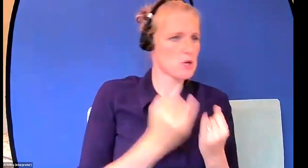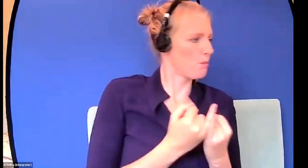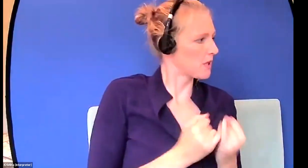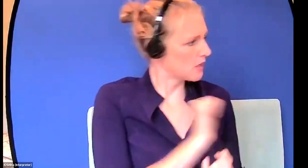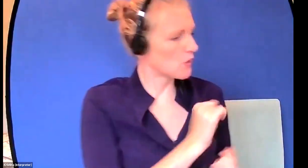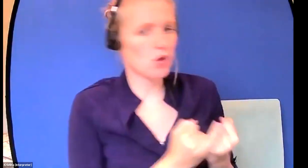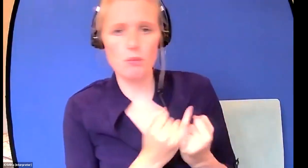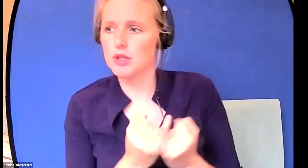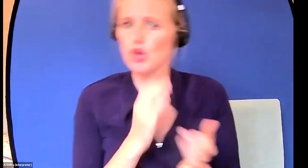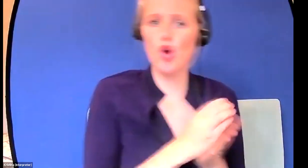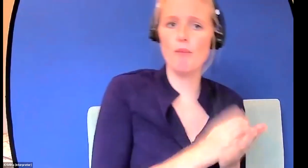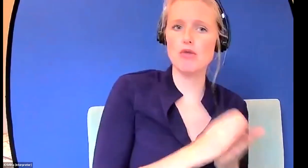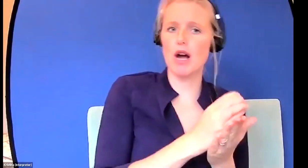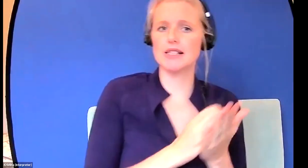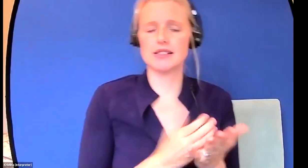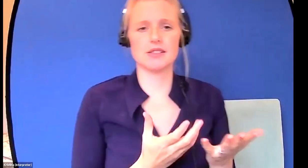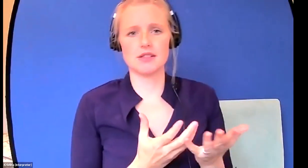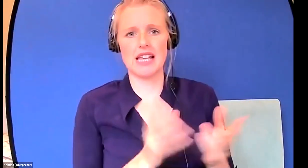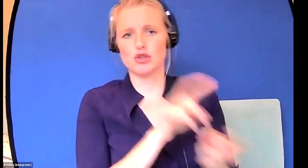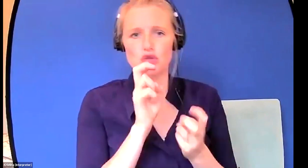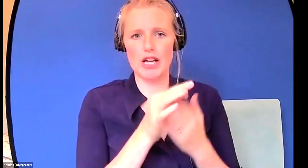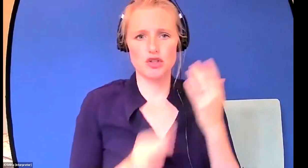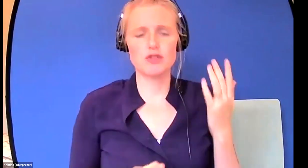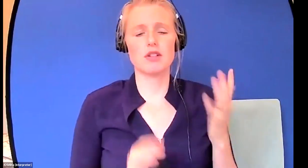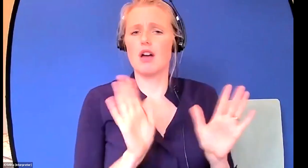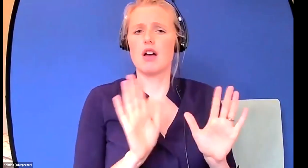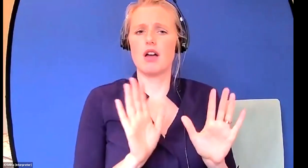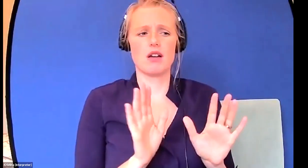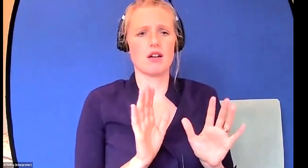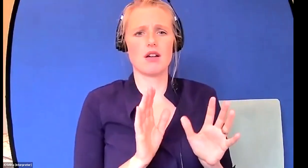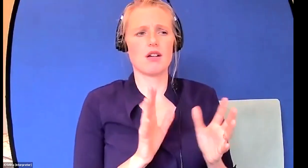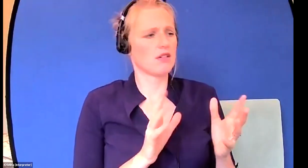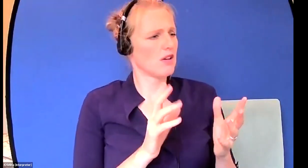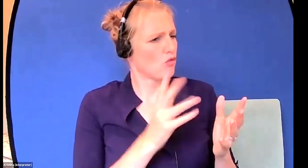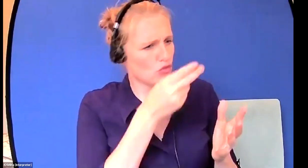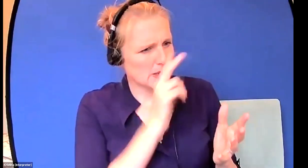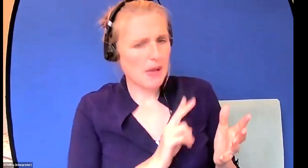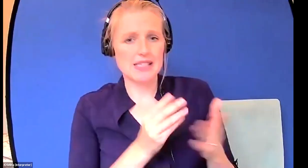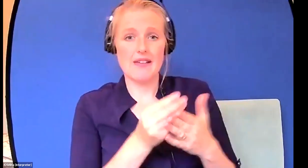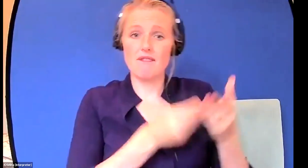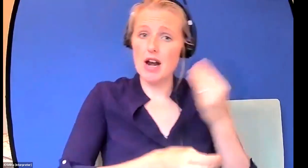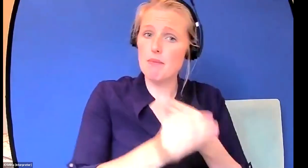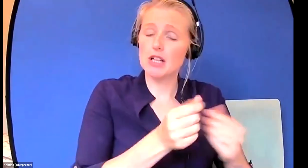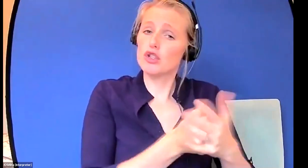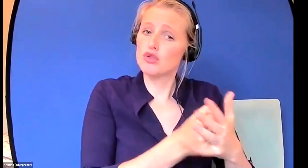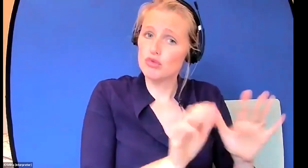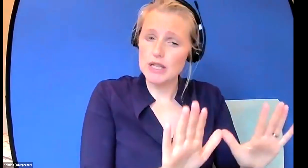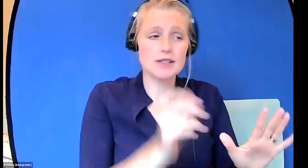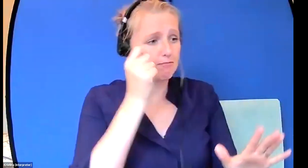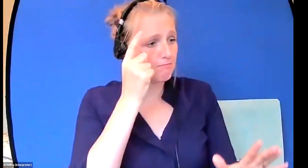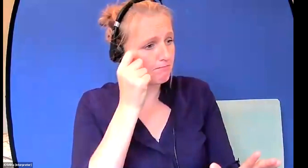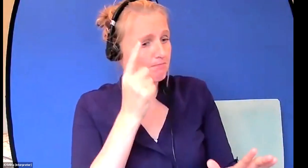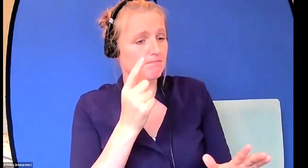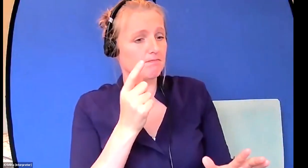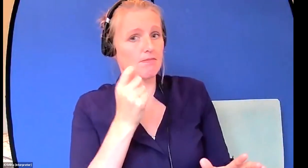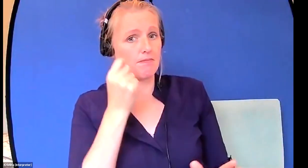and copyrights and extractions, one that respects environmental constraints and some emergent, very